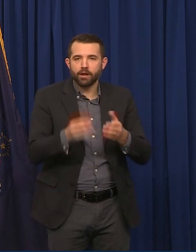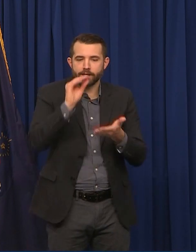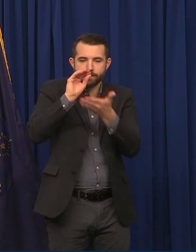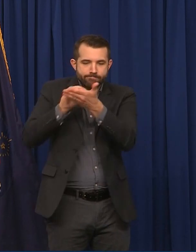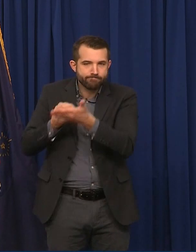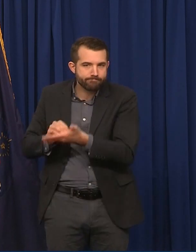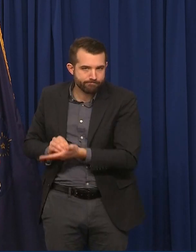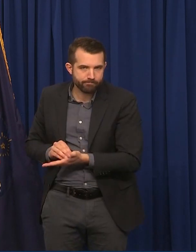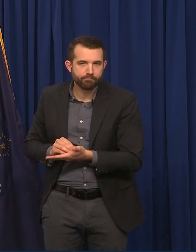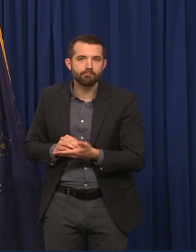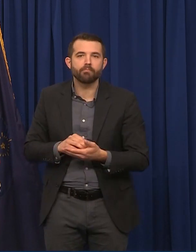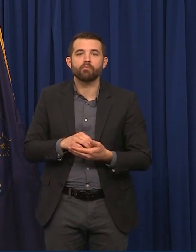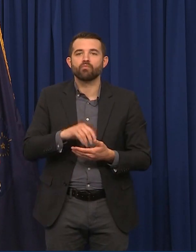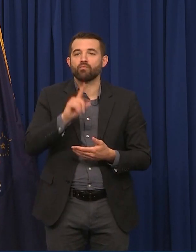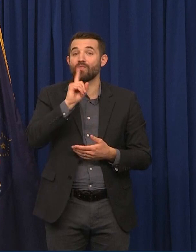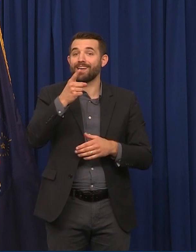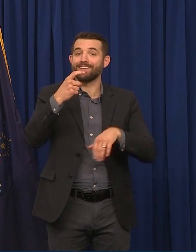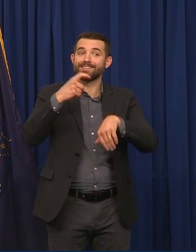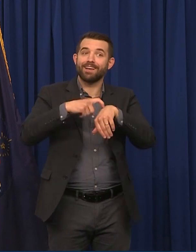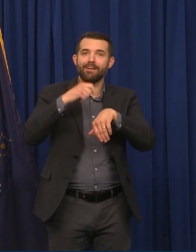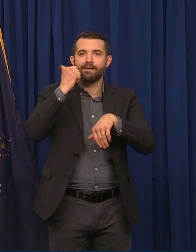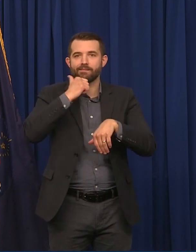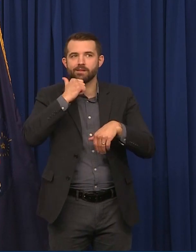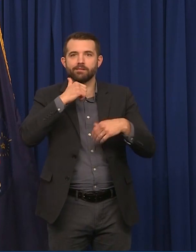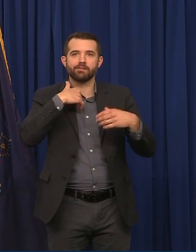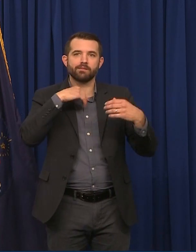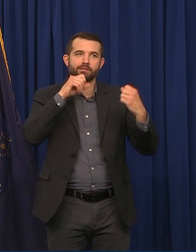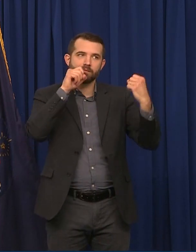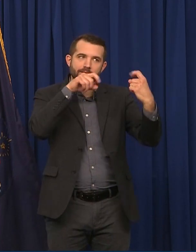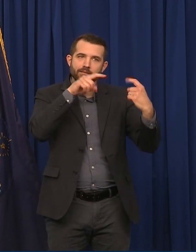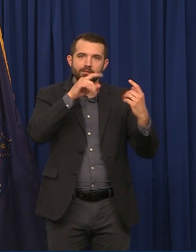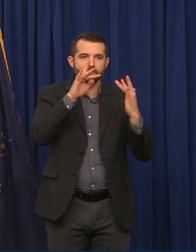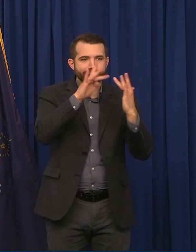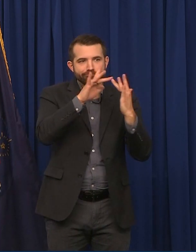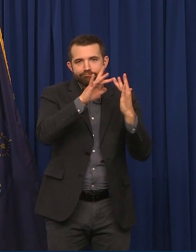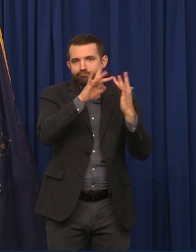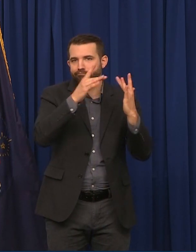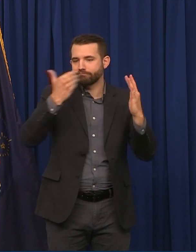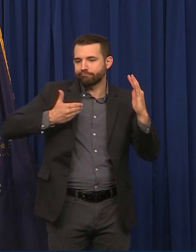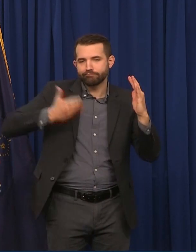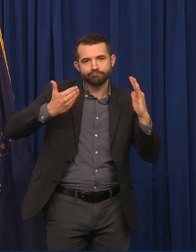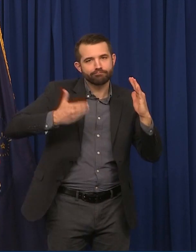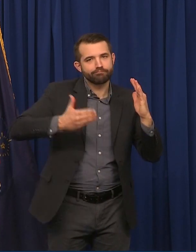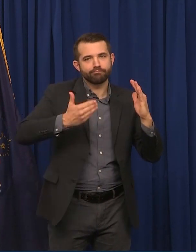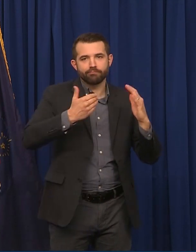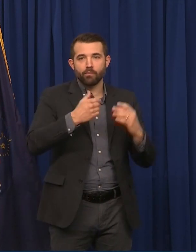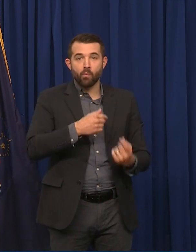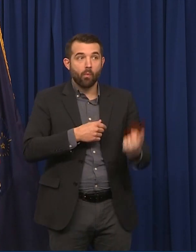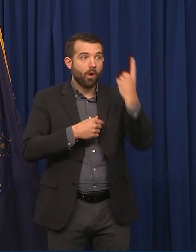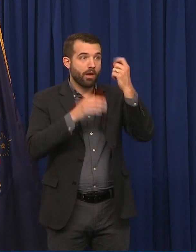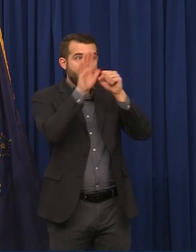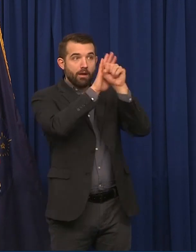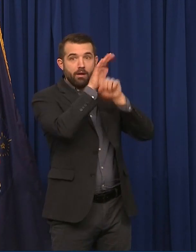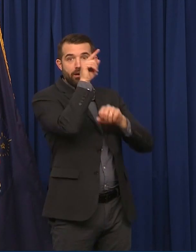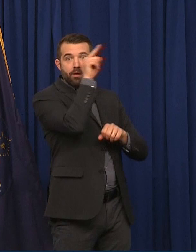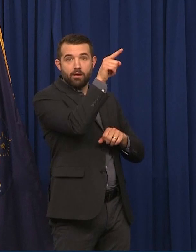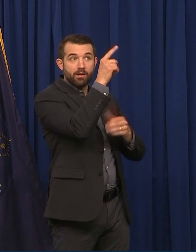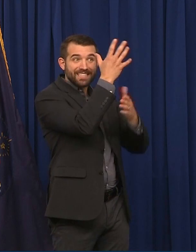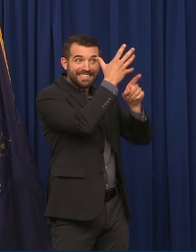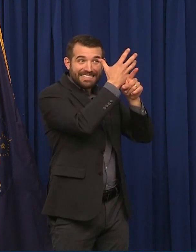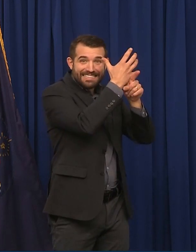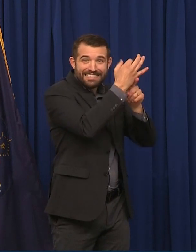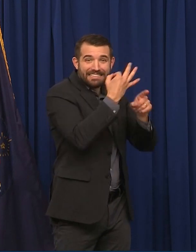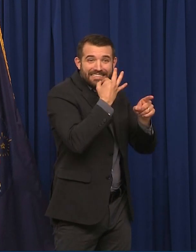the utilization rate is. If we see that a particular healthcare institution were using high rates